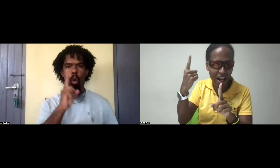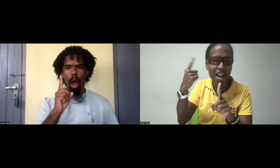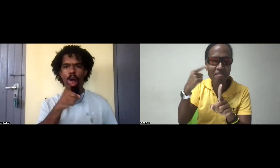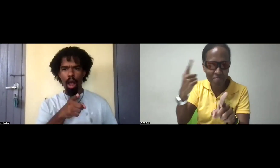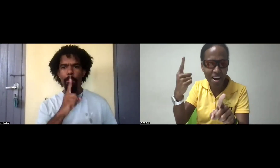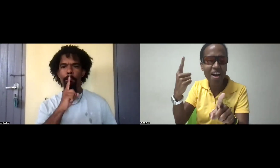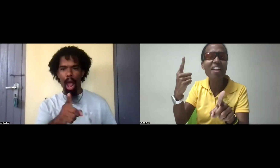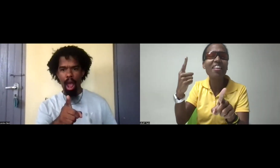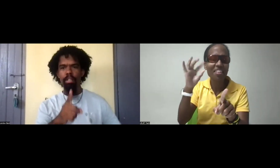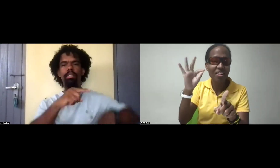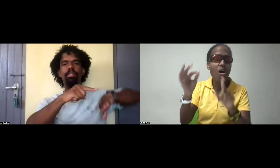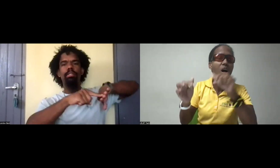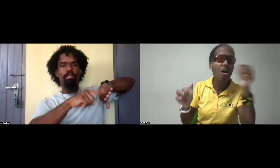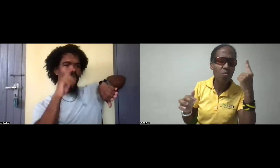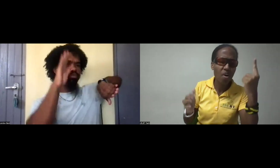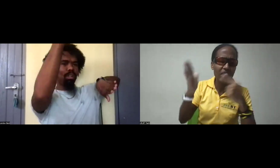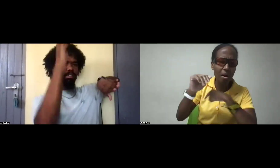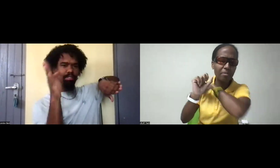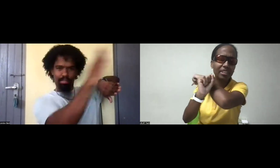Okay, you have one, another one. Okay, nice. And